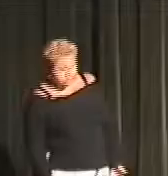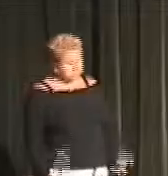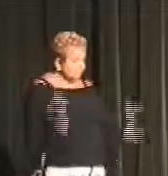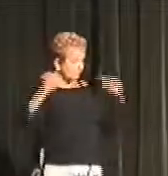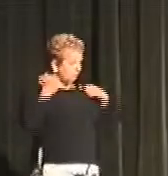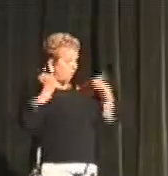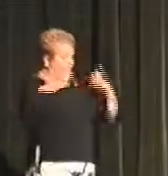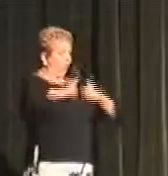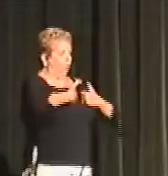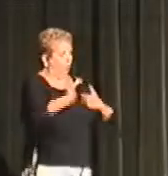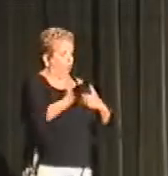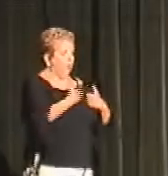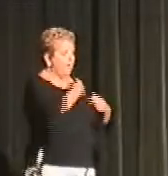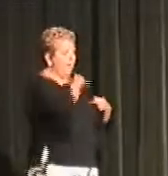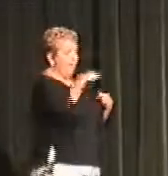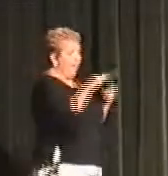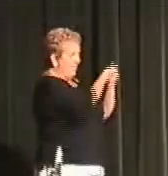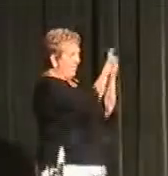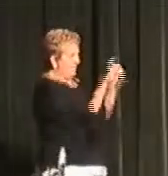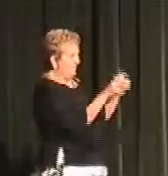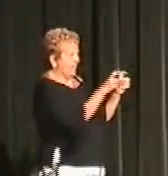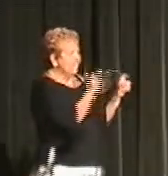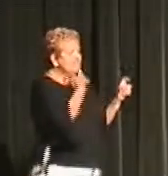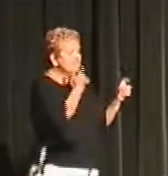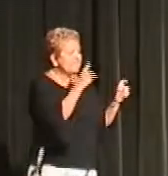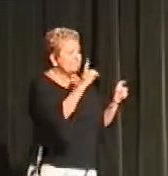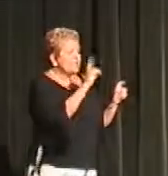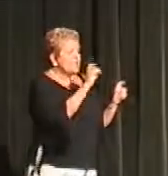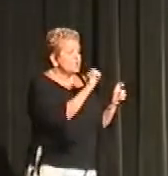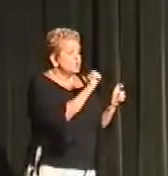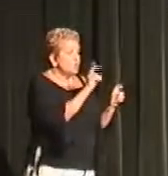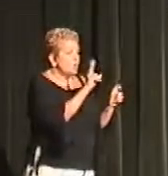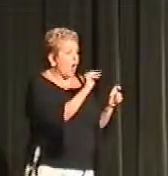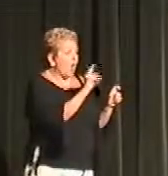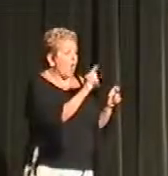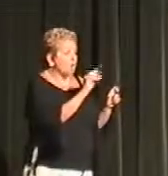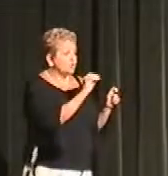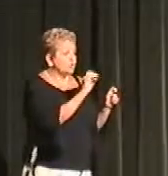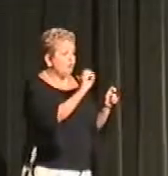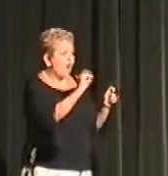on the back said, do unto others and then split. It was my own little spiritual motto.